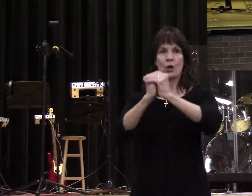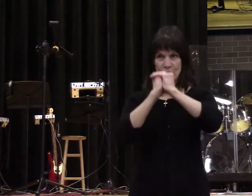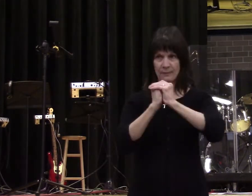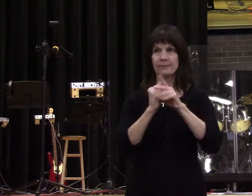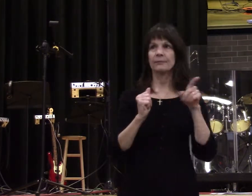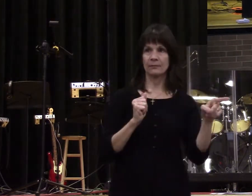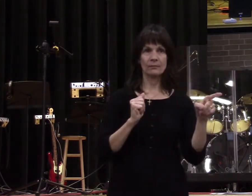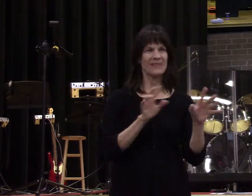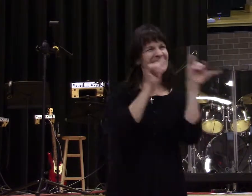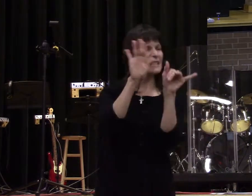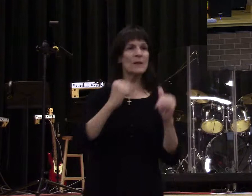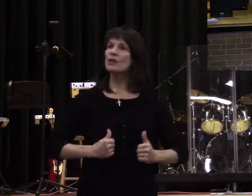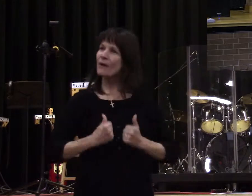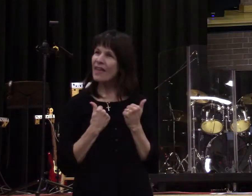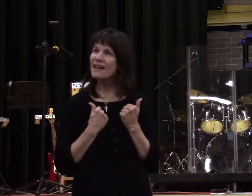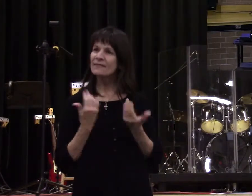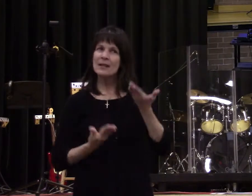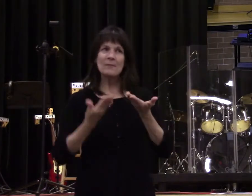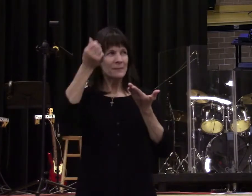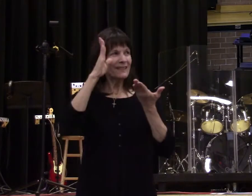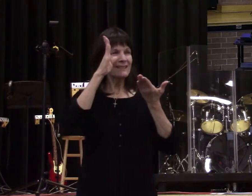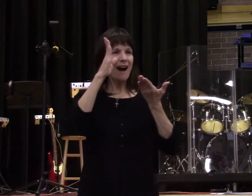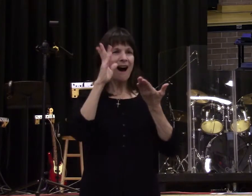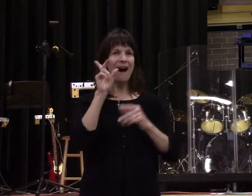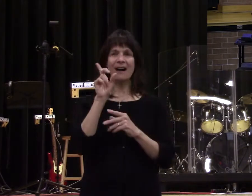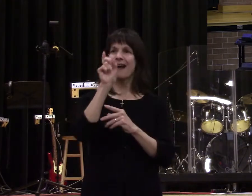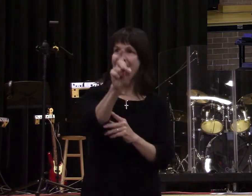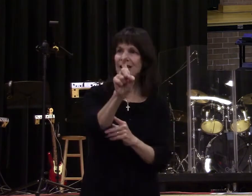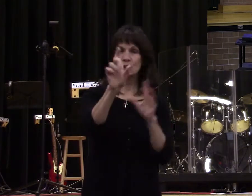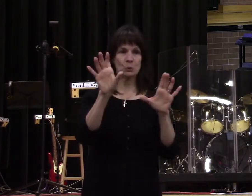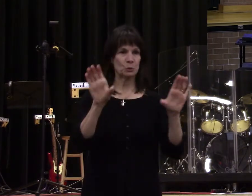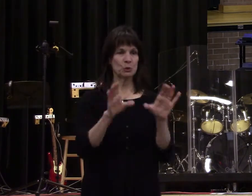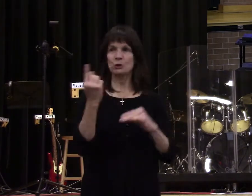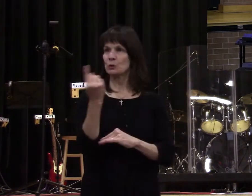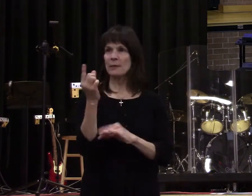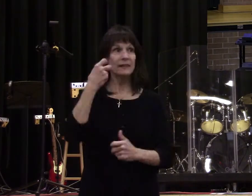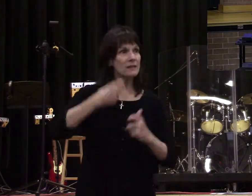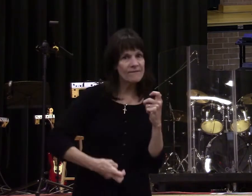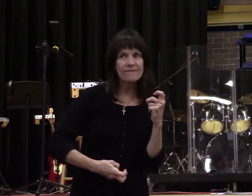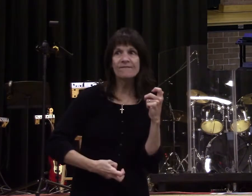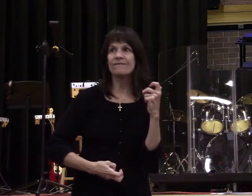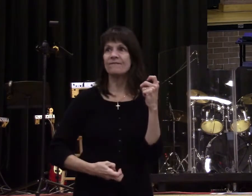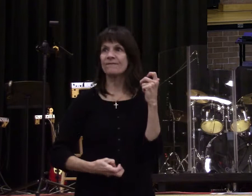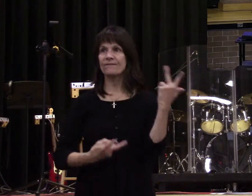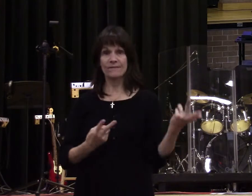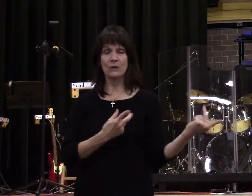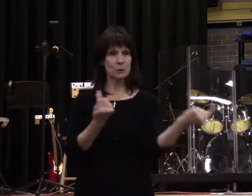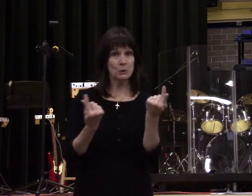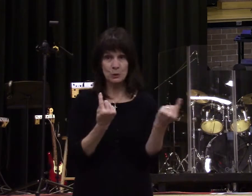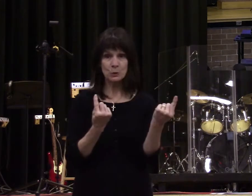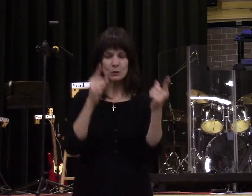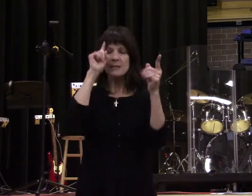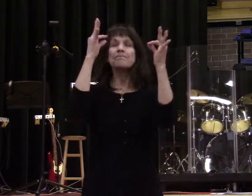the strength to do what God was telling you to do? Come on, you're human. We struggle, don't we? But the reason he was able to obey